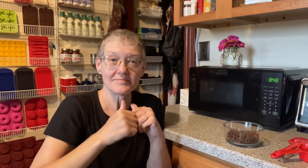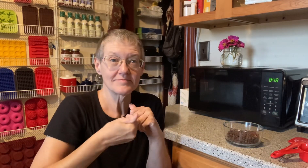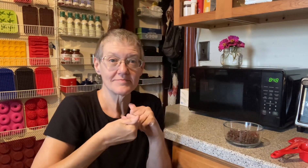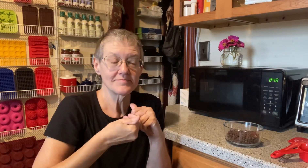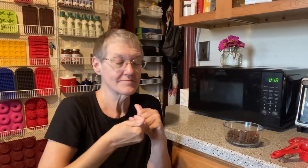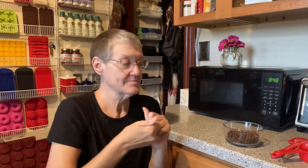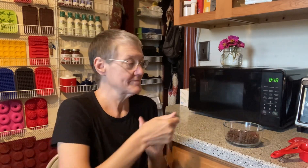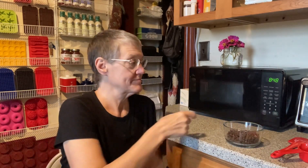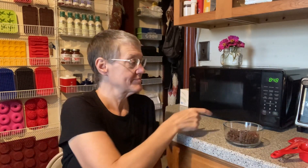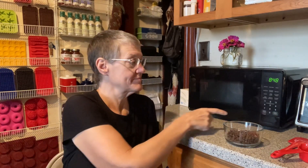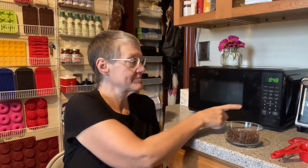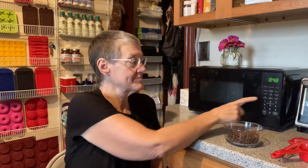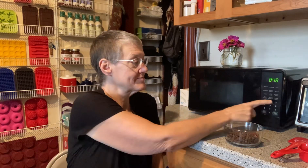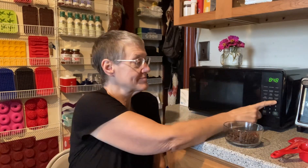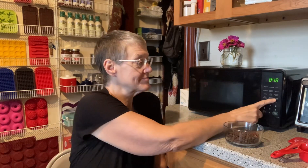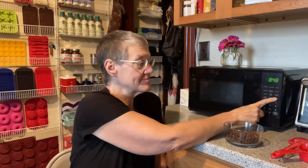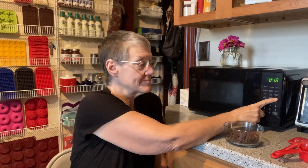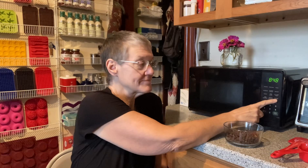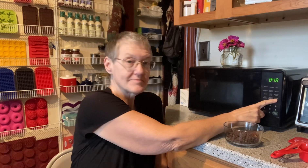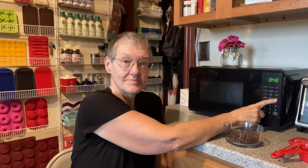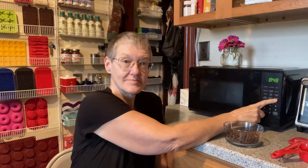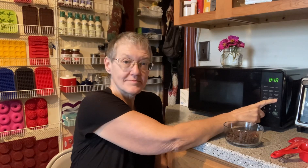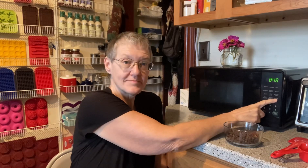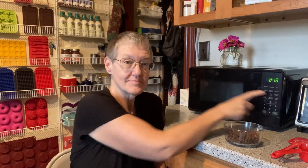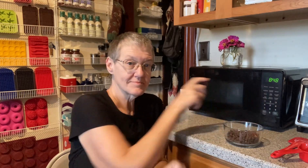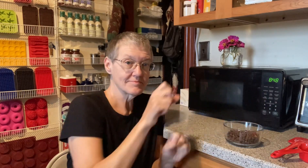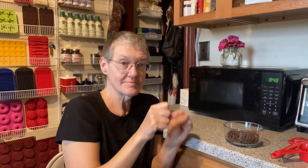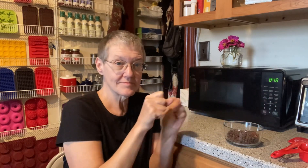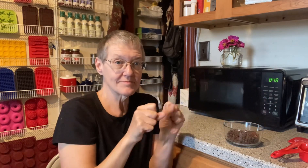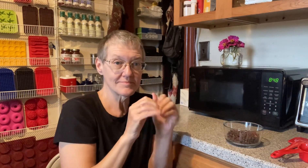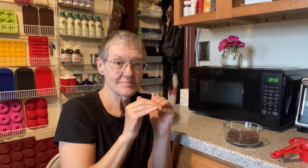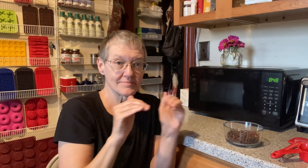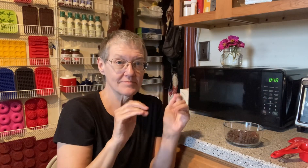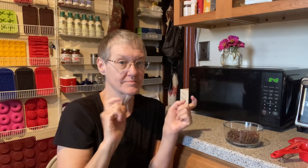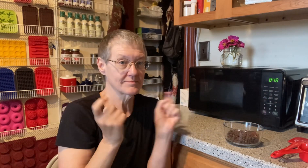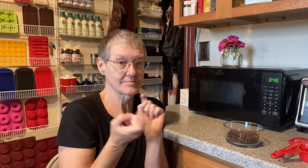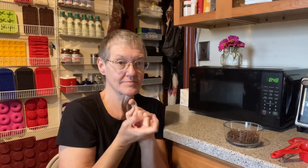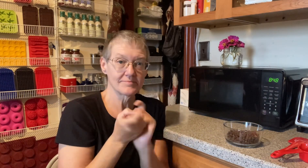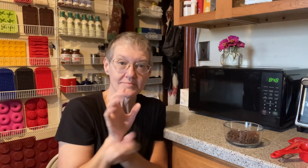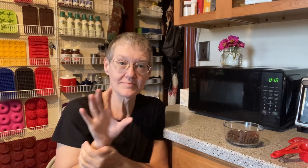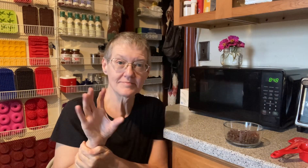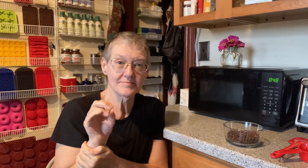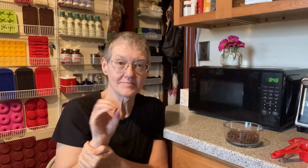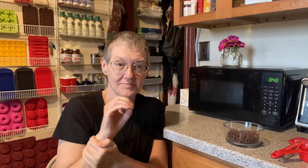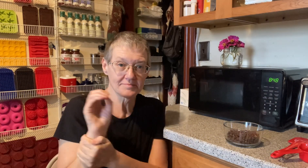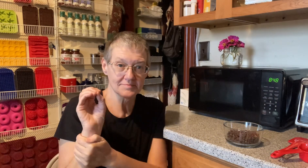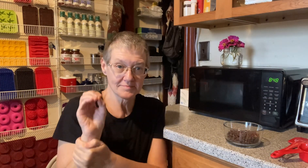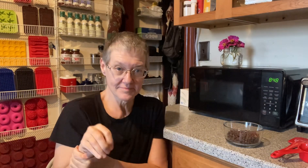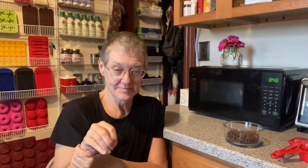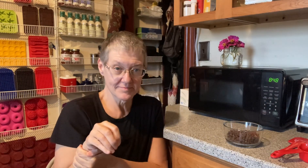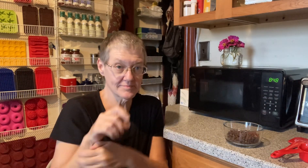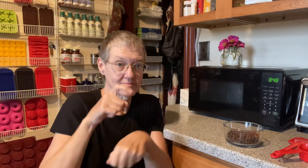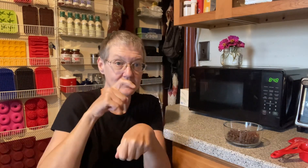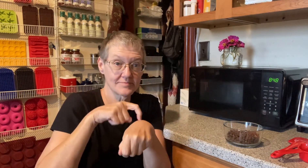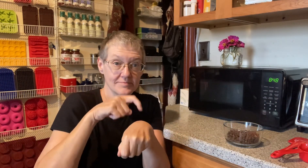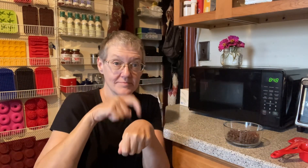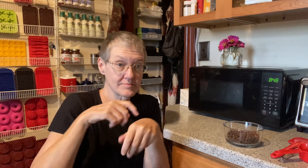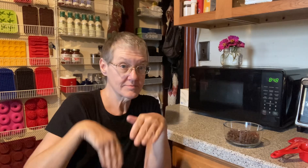Going to melt the chocolate in the microwave at 50% power for 30